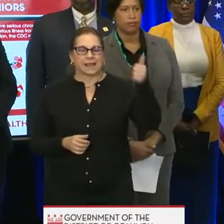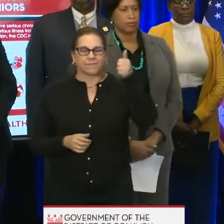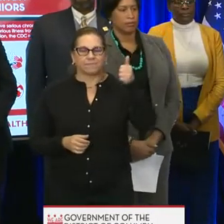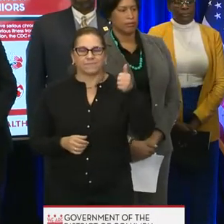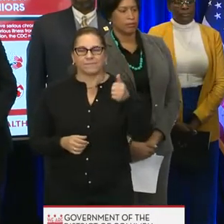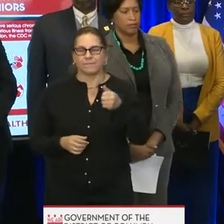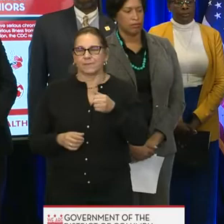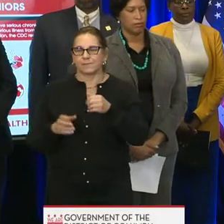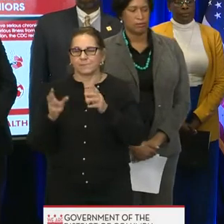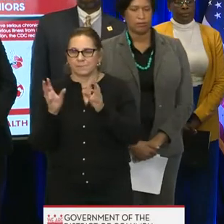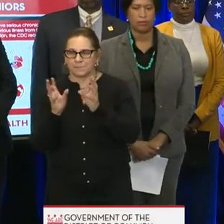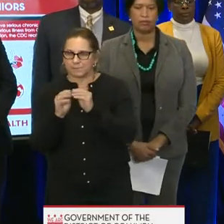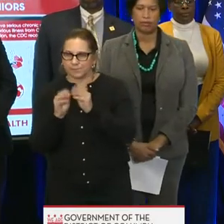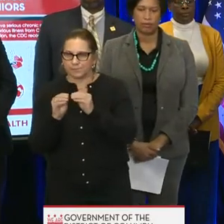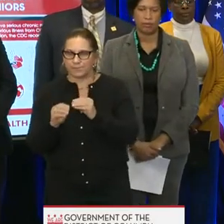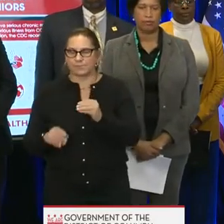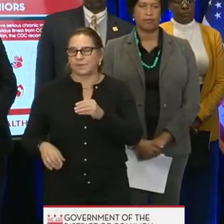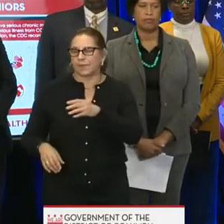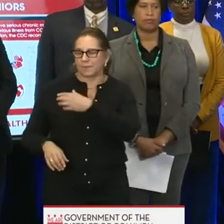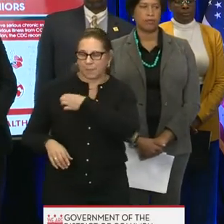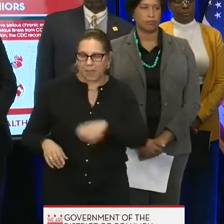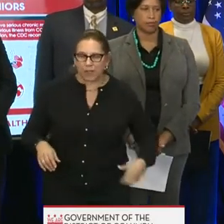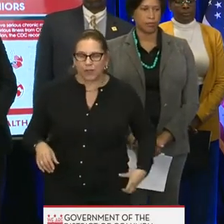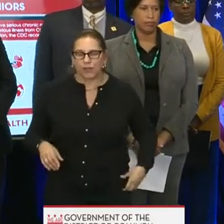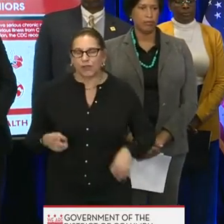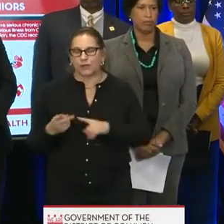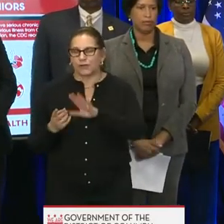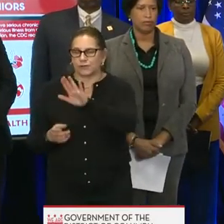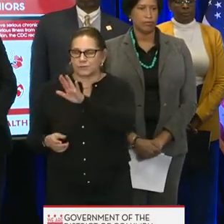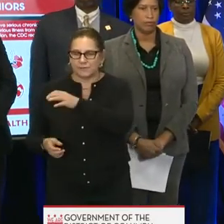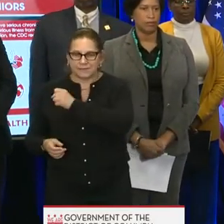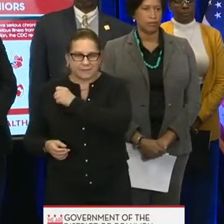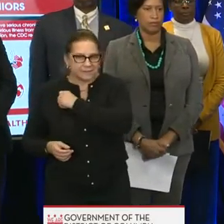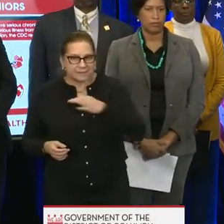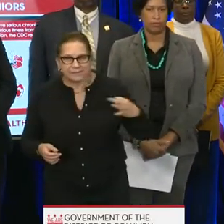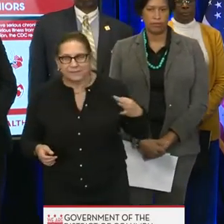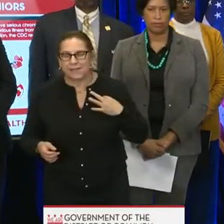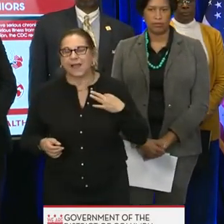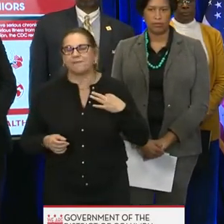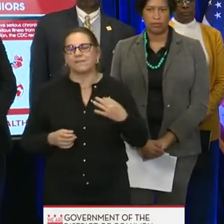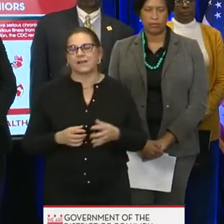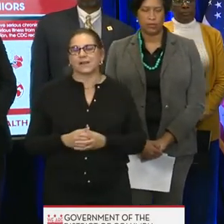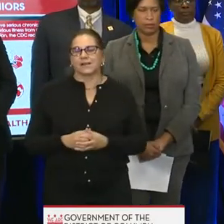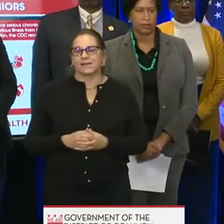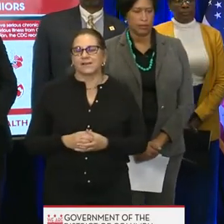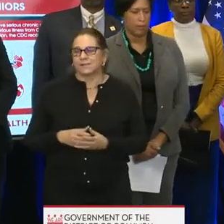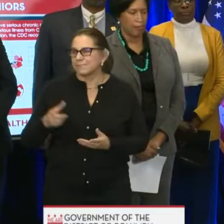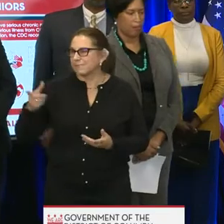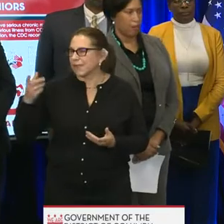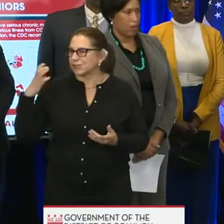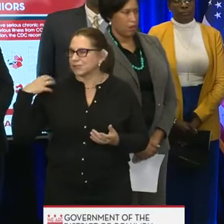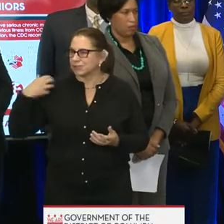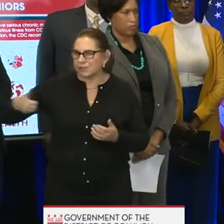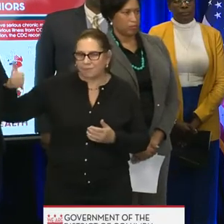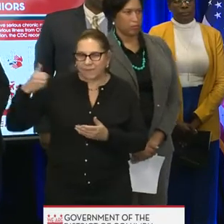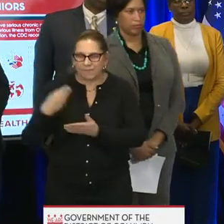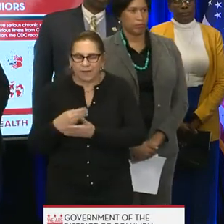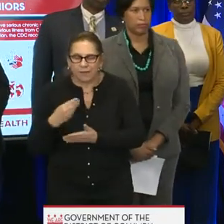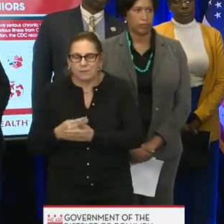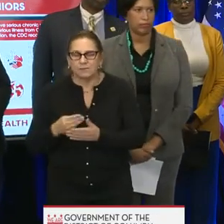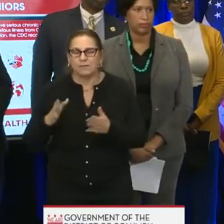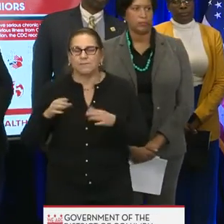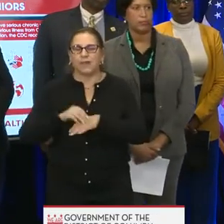council, have been working together. In fact, the meeting we had this afternoon included the chief financial officer as well, as we were working through different proposals. We are